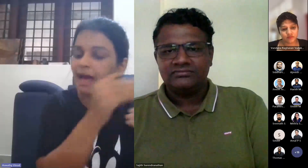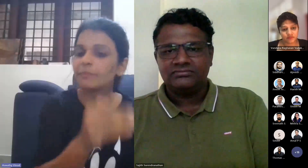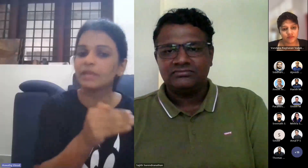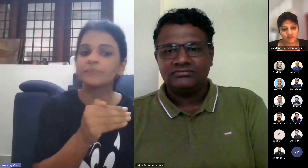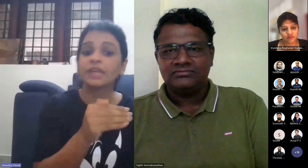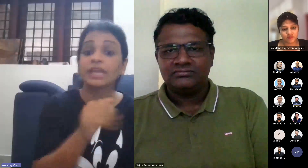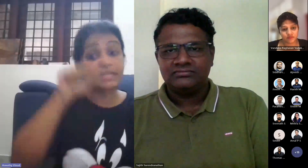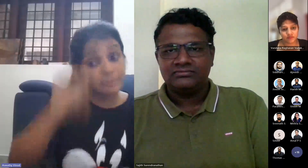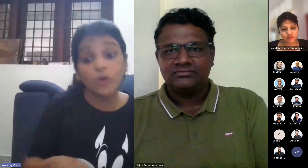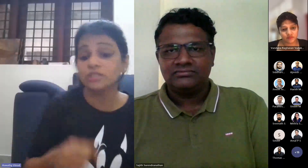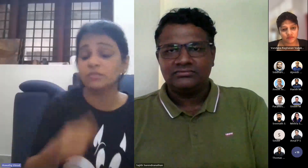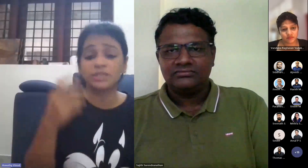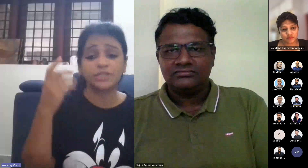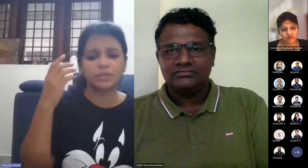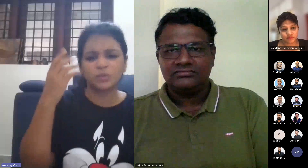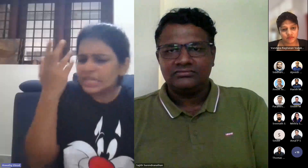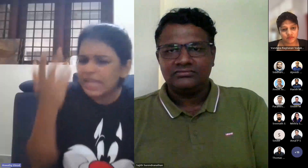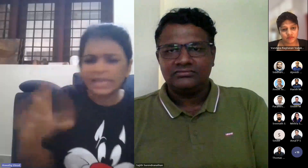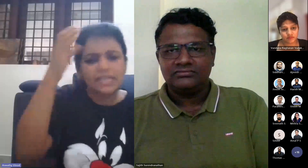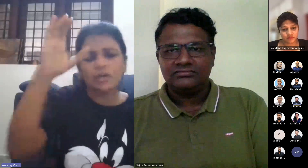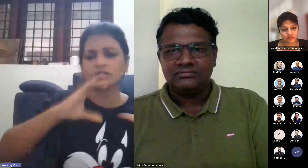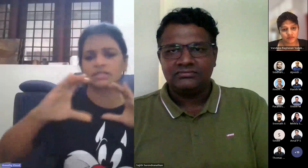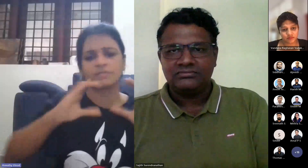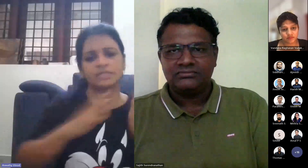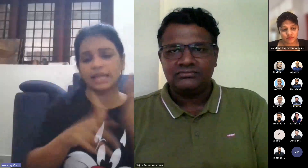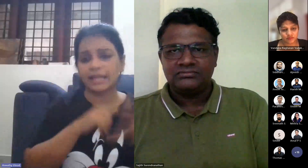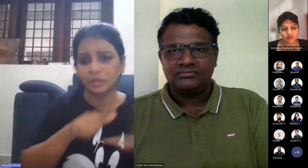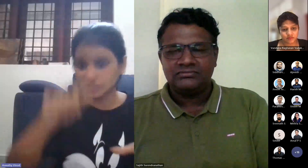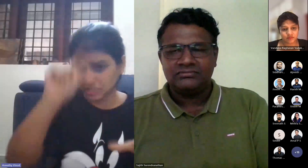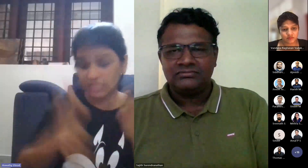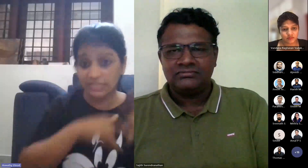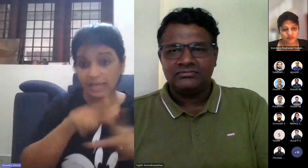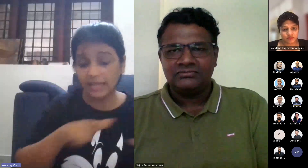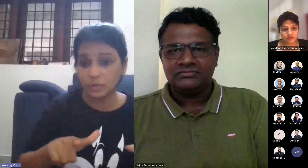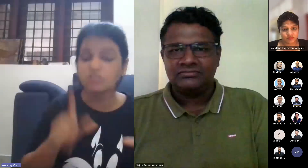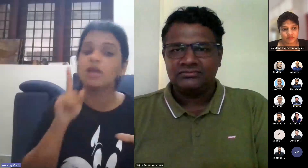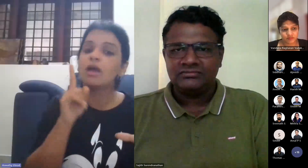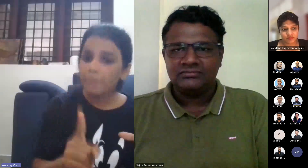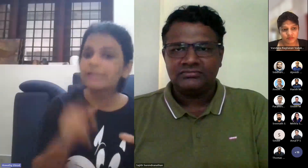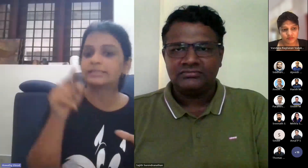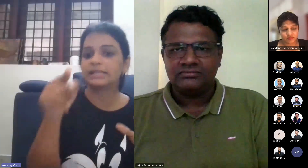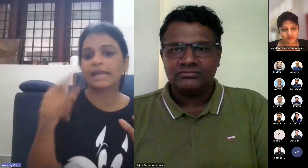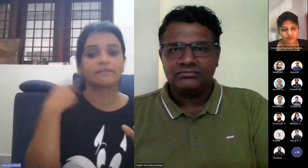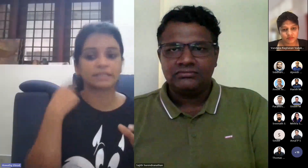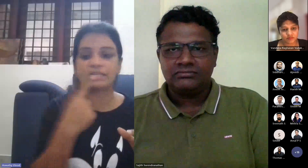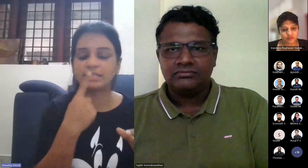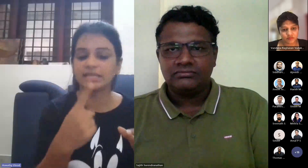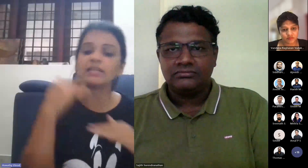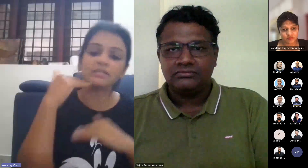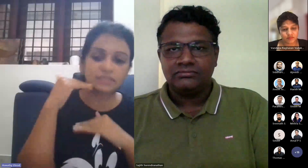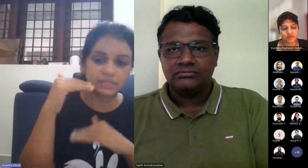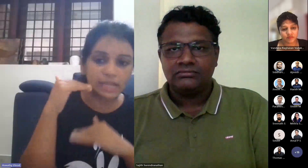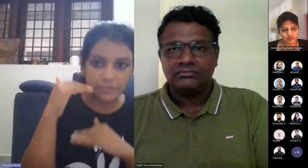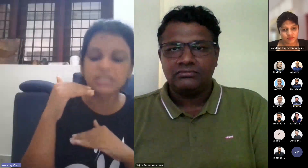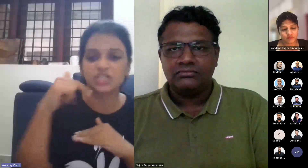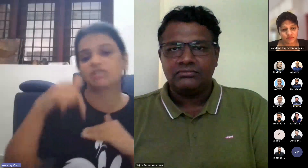development that's happening. It is possible to communicate any concept in sign language, in Indian Sign Language. But like Vandana said,